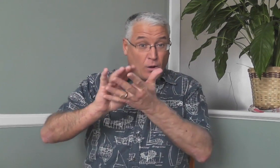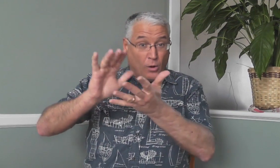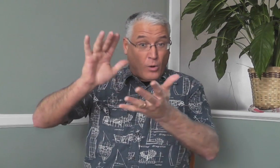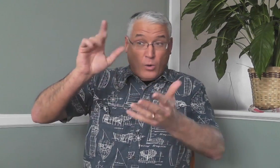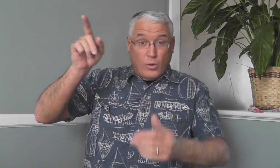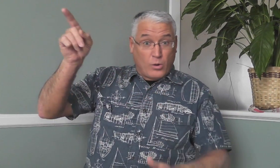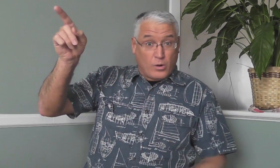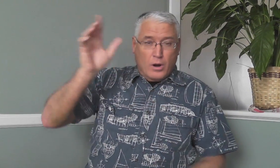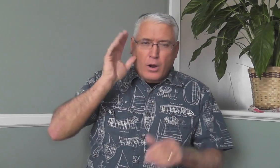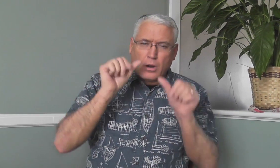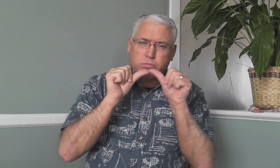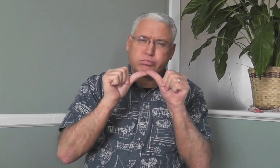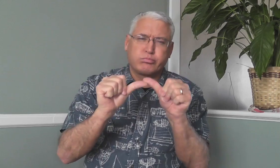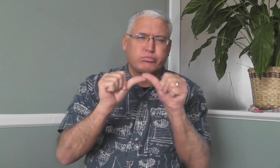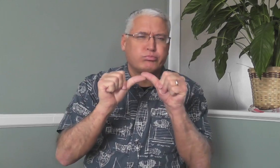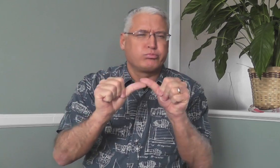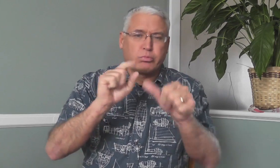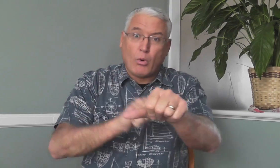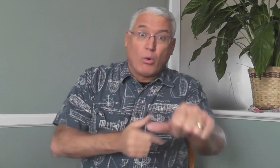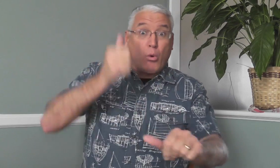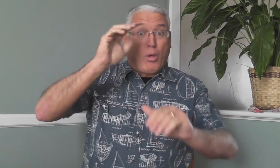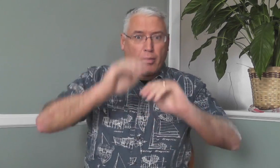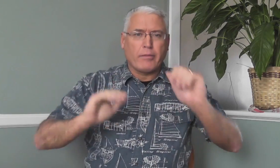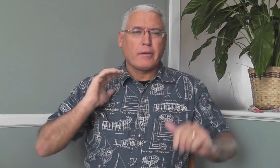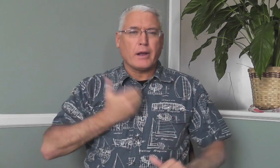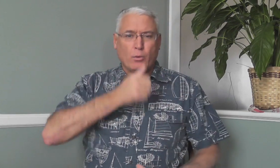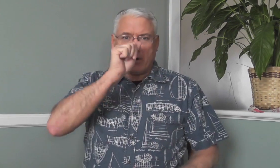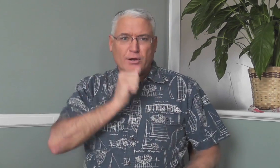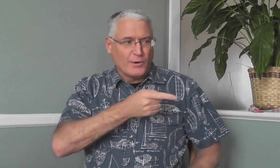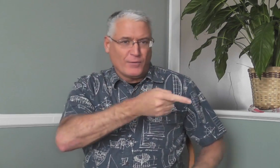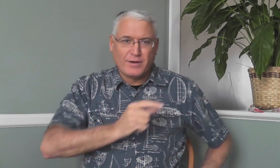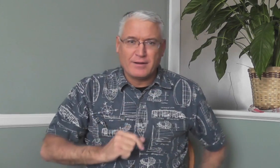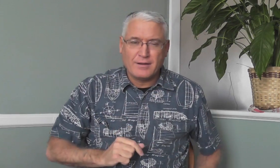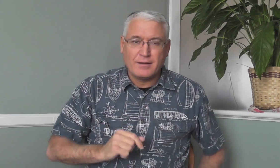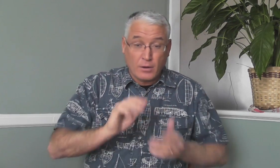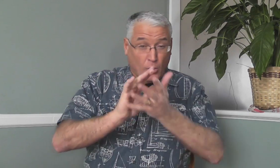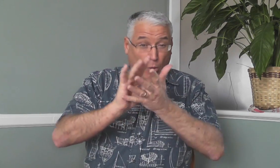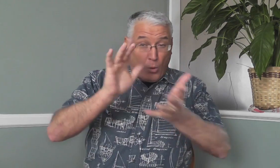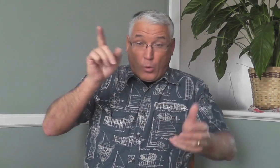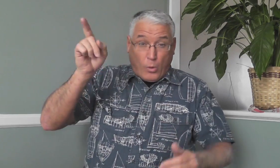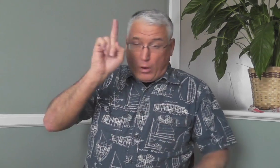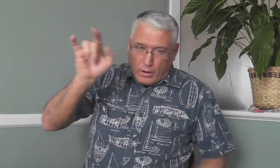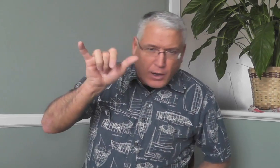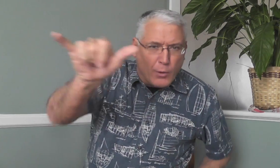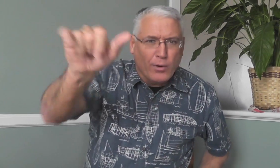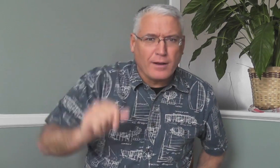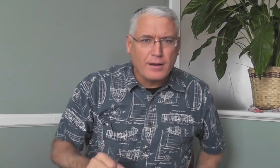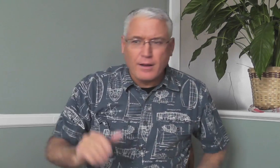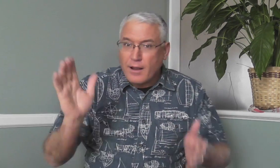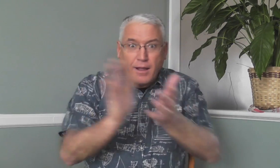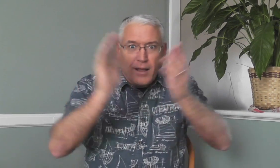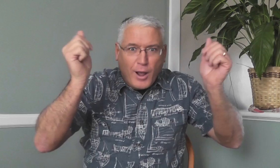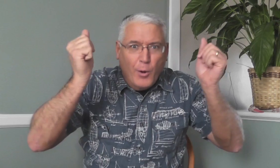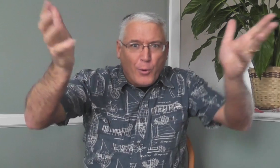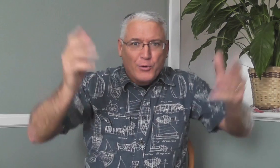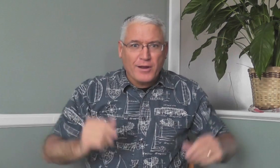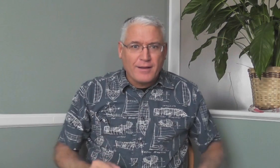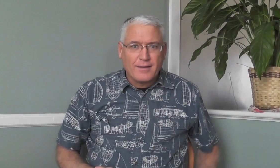And thirdly, glory, it will continue longer than our suffering. Glory will be eternal.